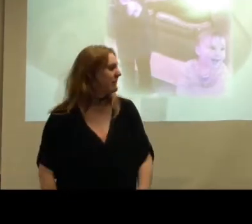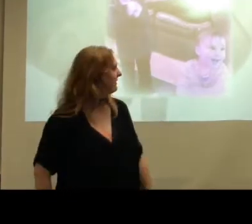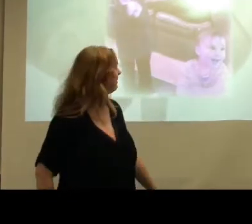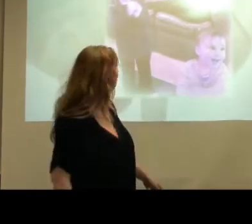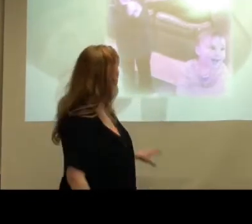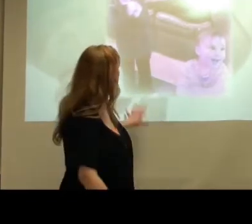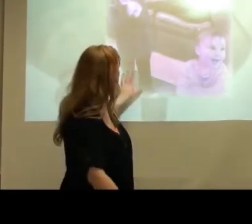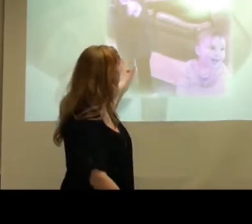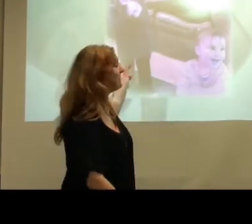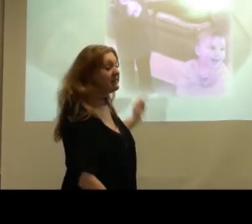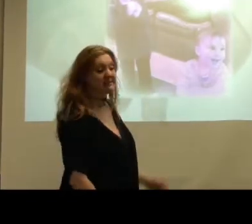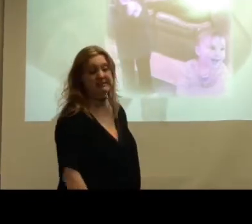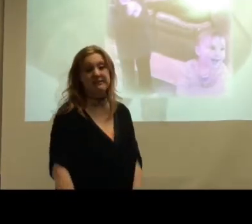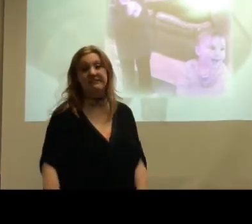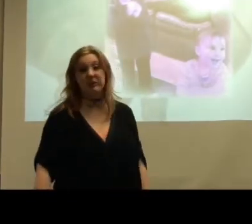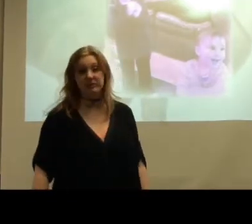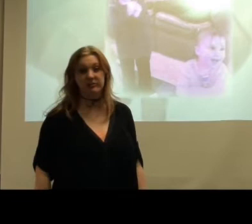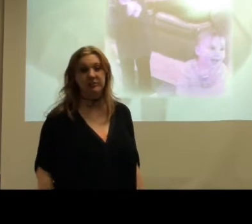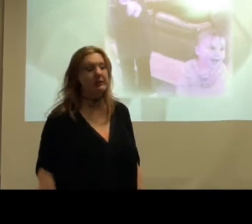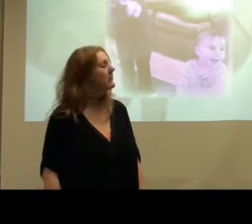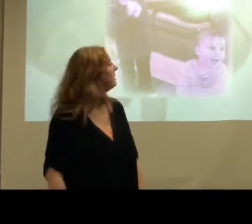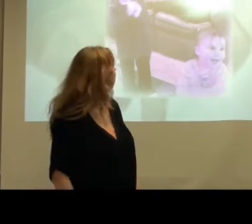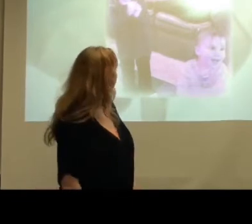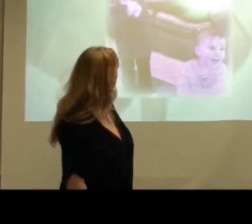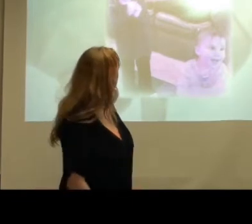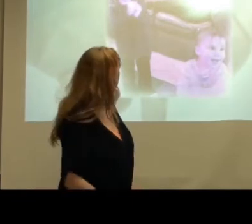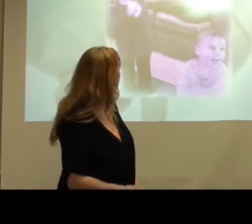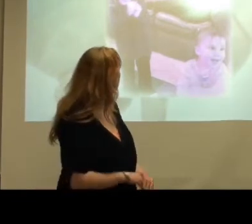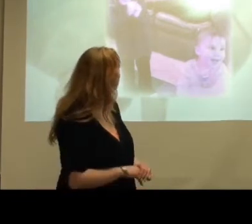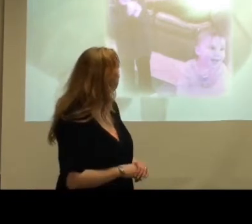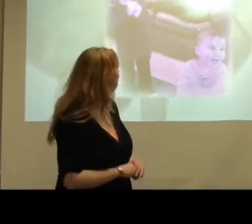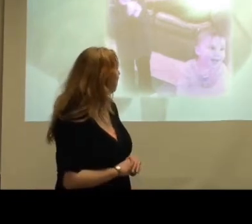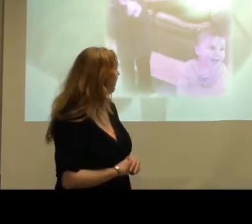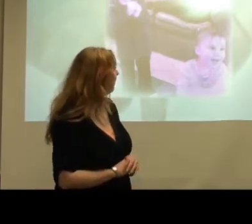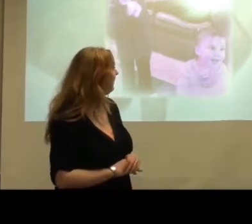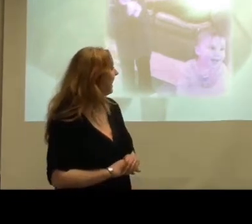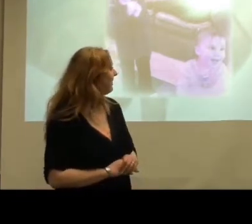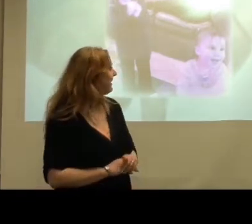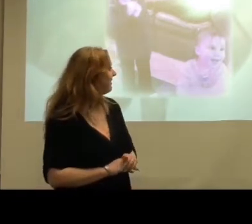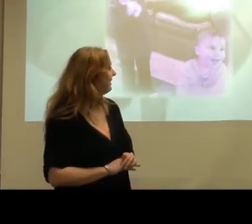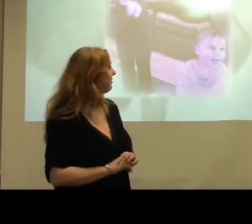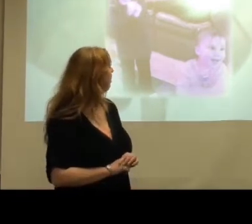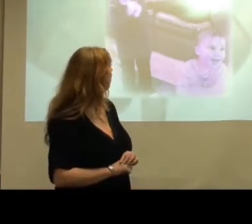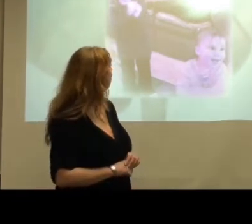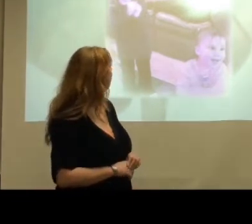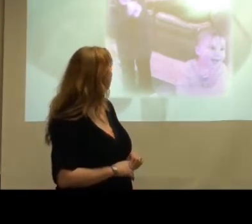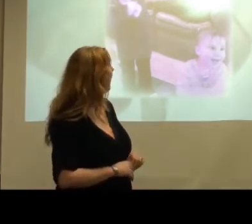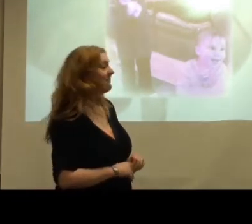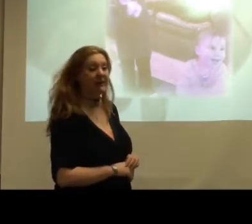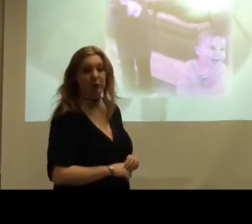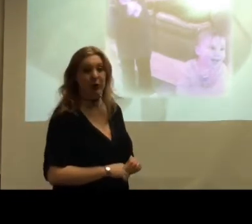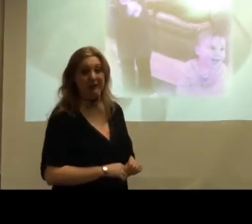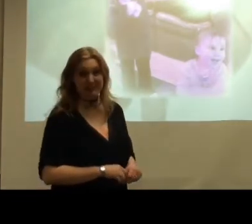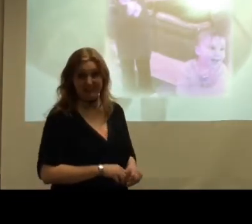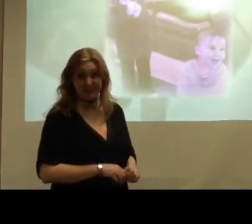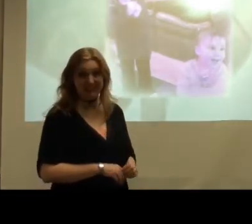That's probably what Cece did first. So yeah, these are quite fun to watch and to see